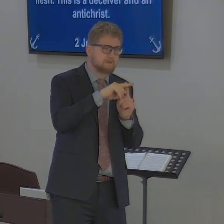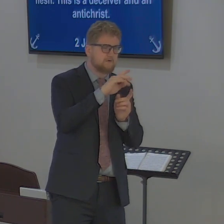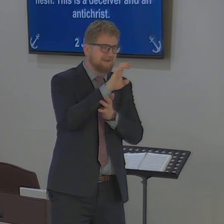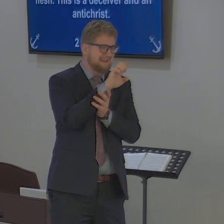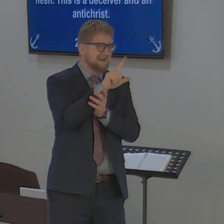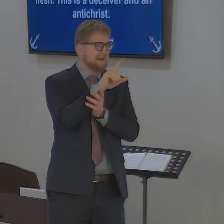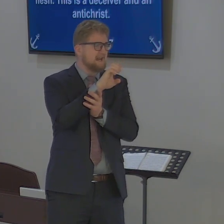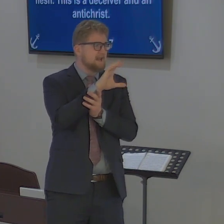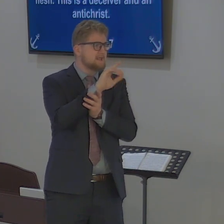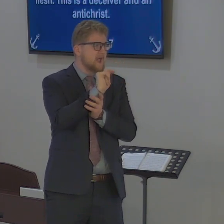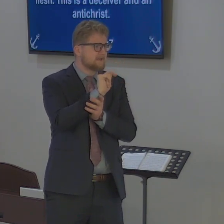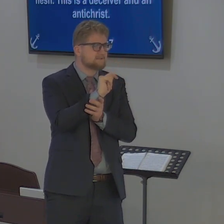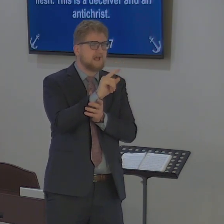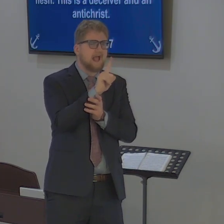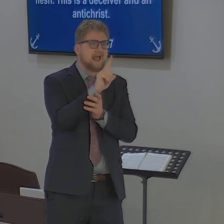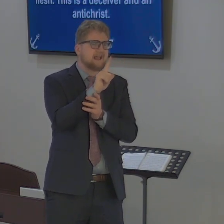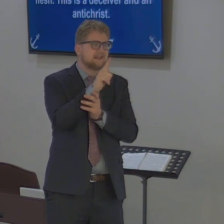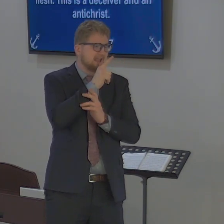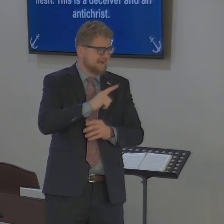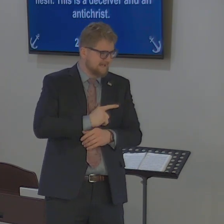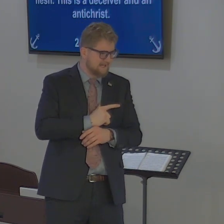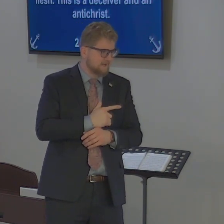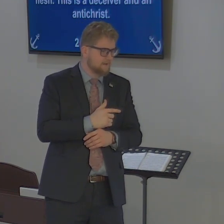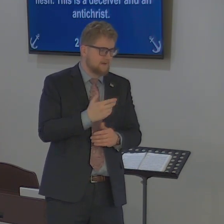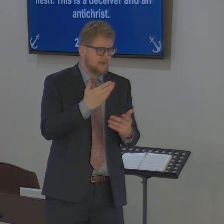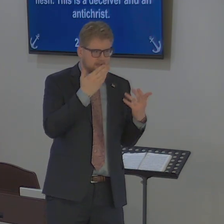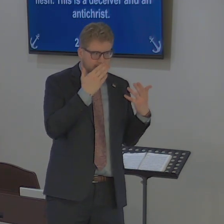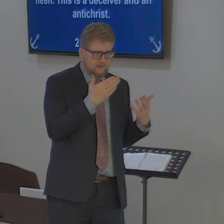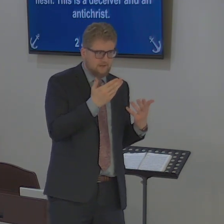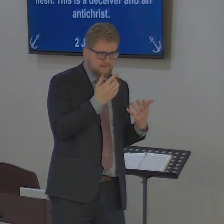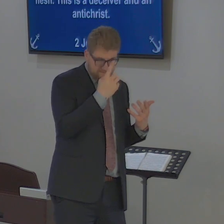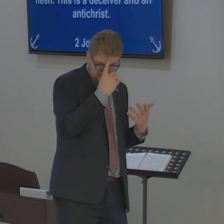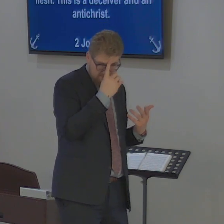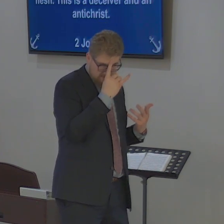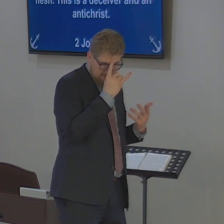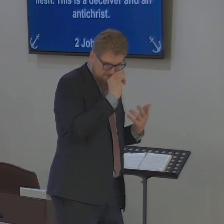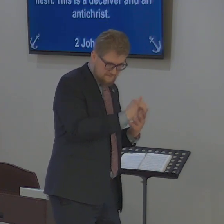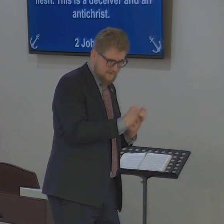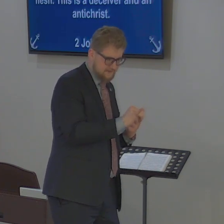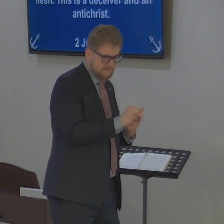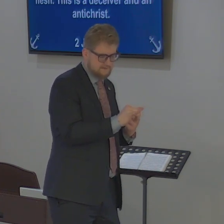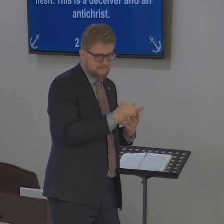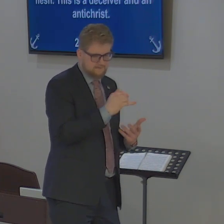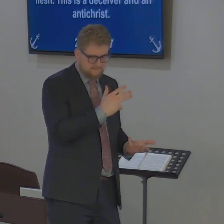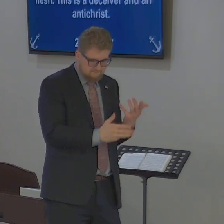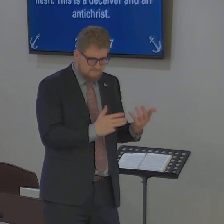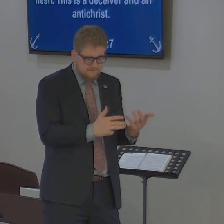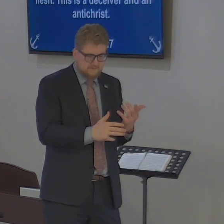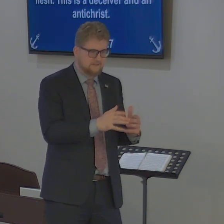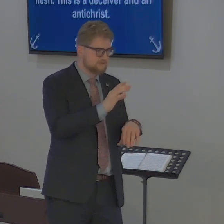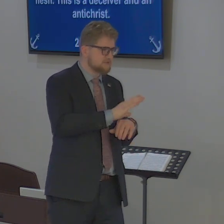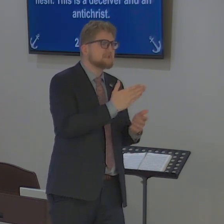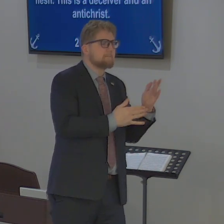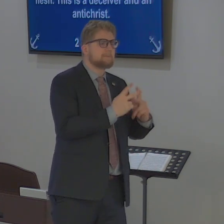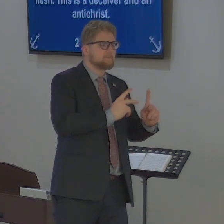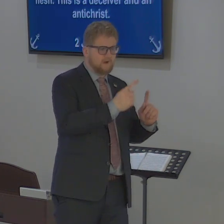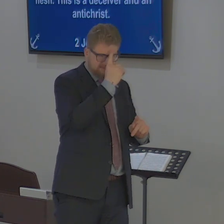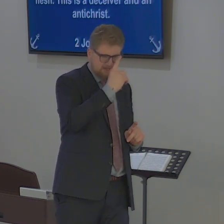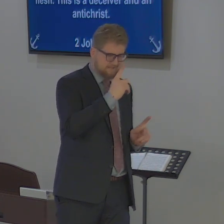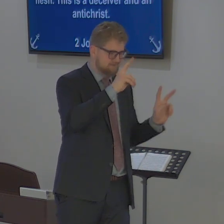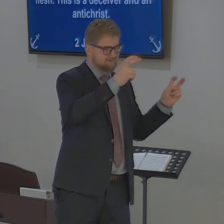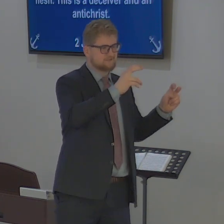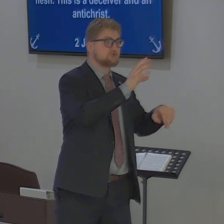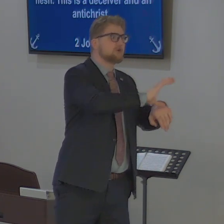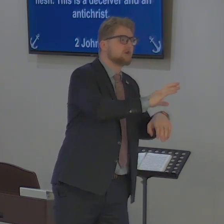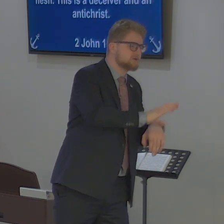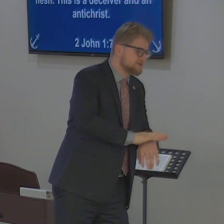plants, but I'm not an allegorical individual. I believe he's writing this letter literally to a lady to help her and encourage her during some times